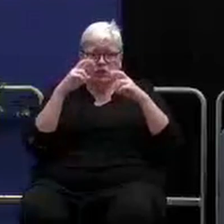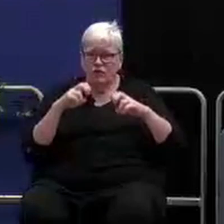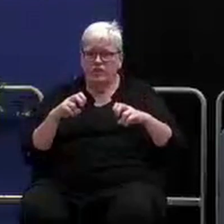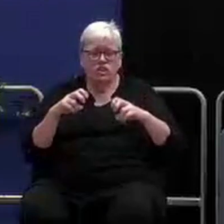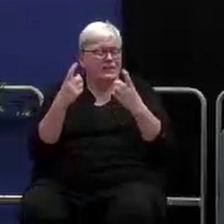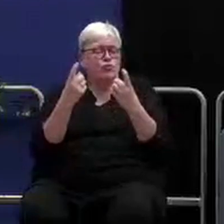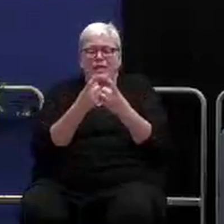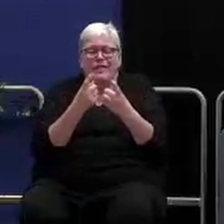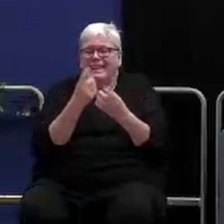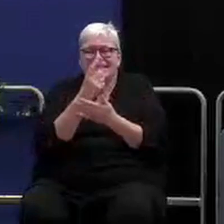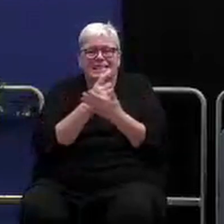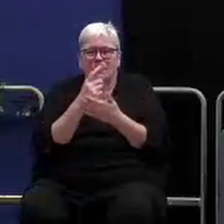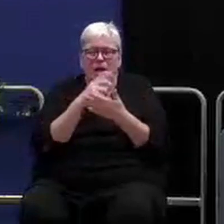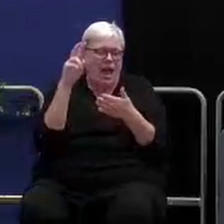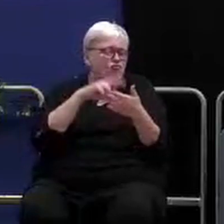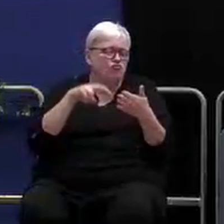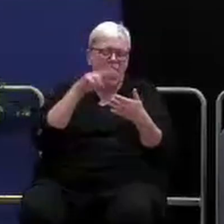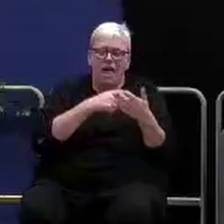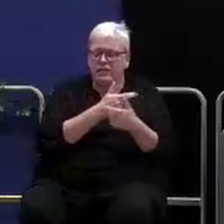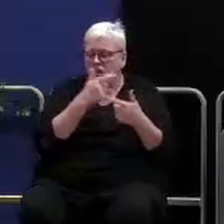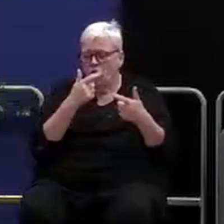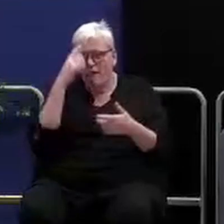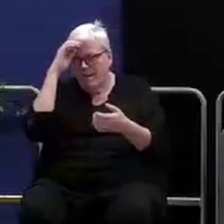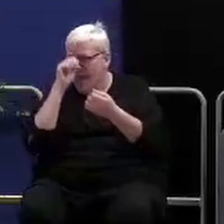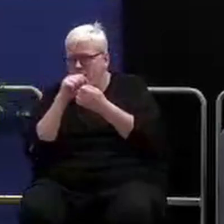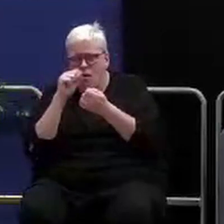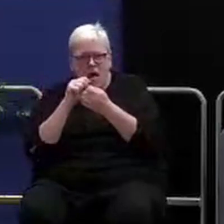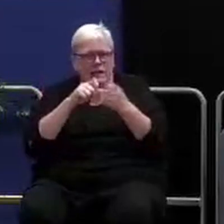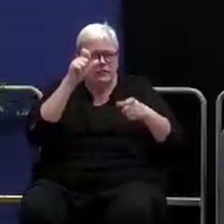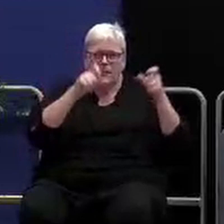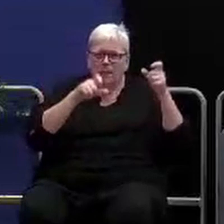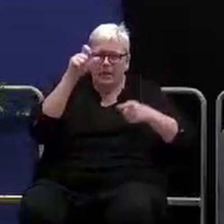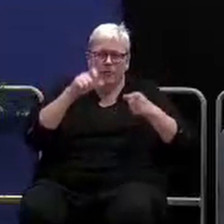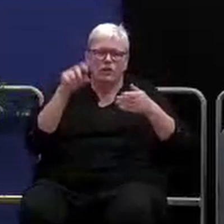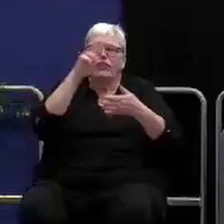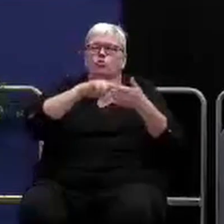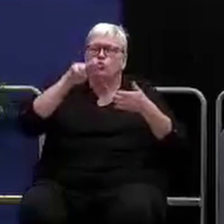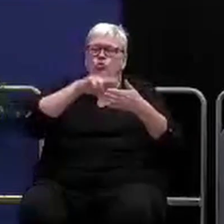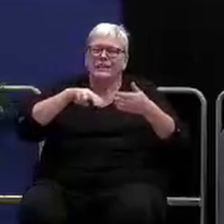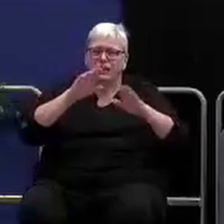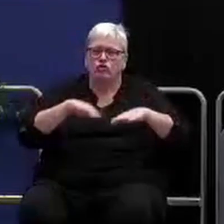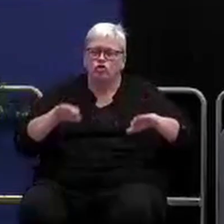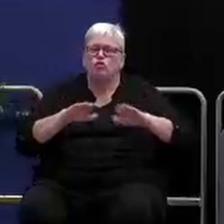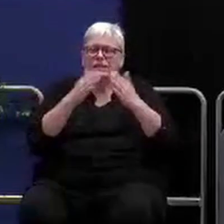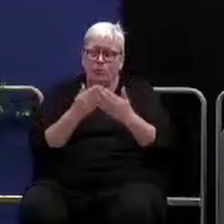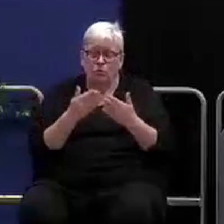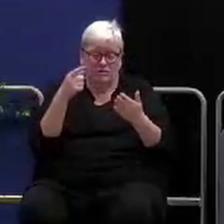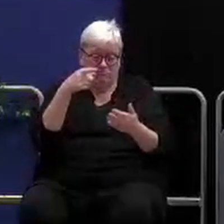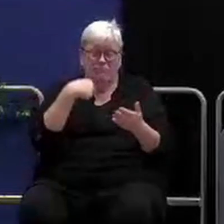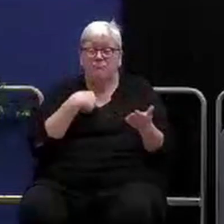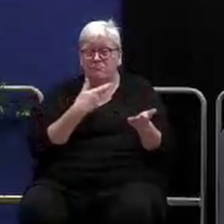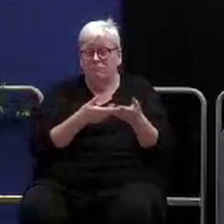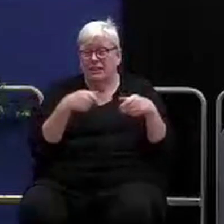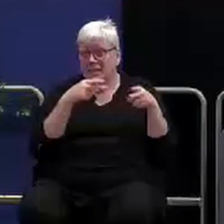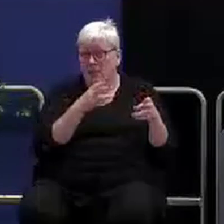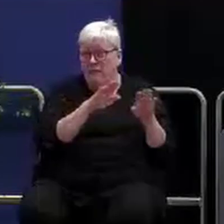about. So I read a lot of memoirs of people reading children's books, which is a genre. And there are some